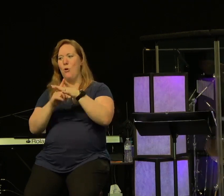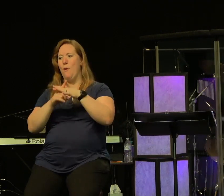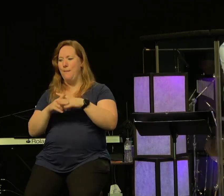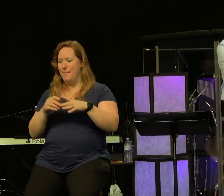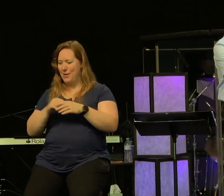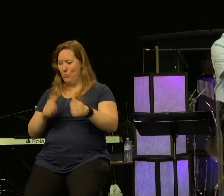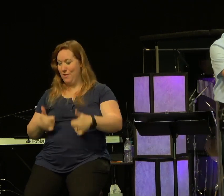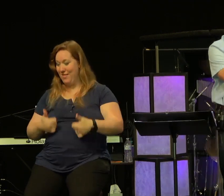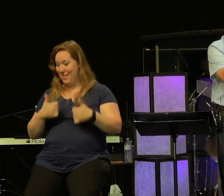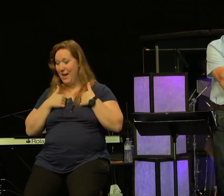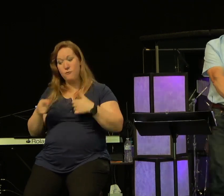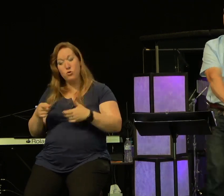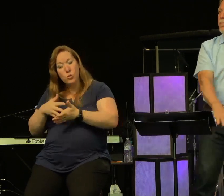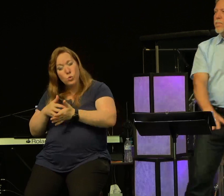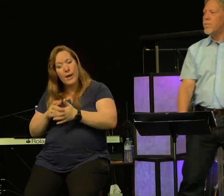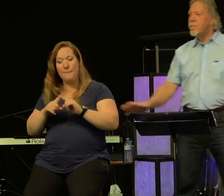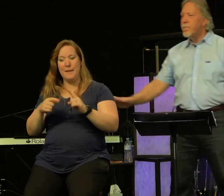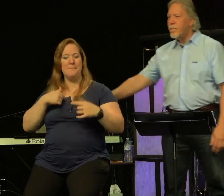weakness.